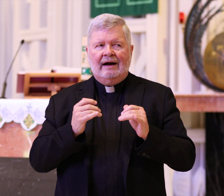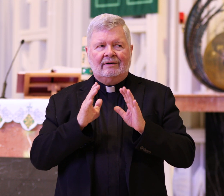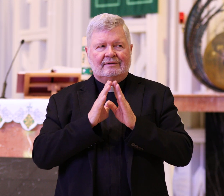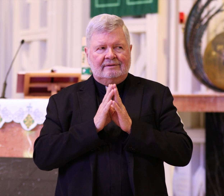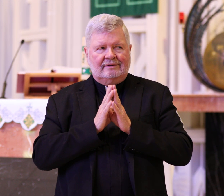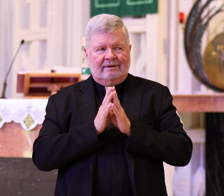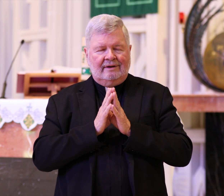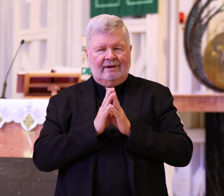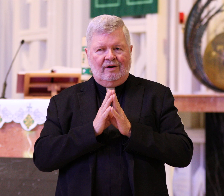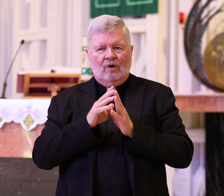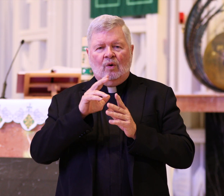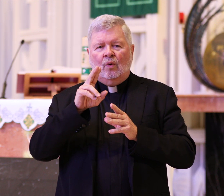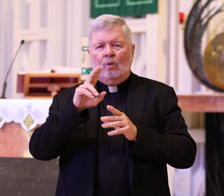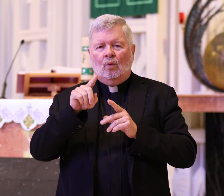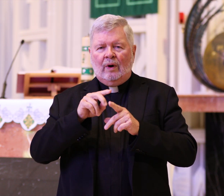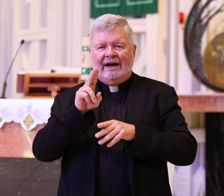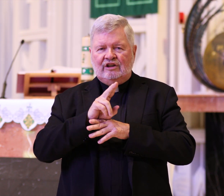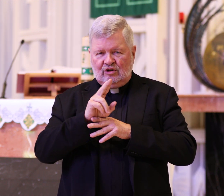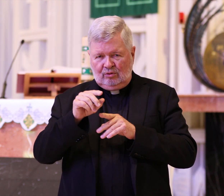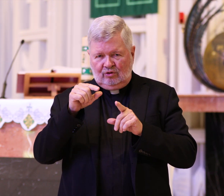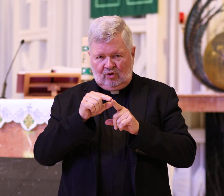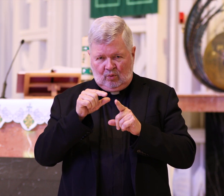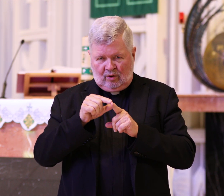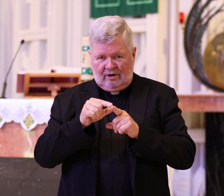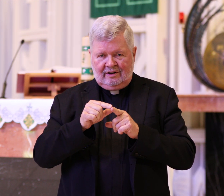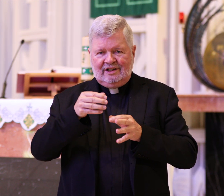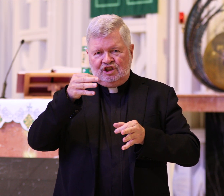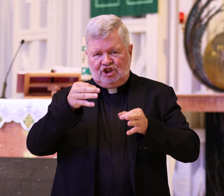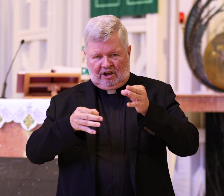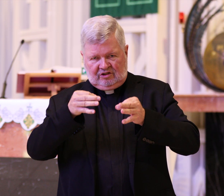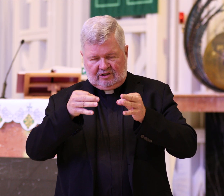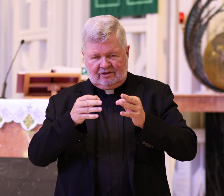Now, when I use the word justice,